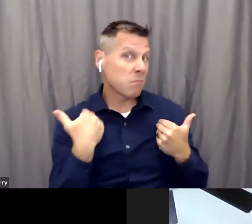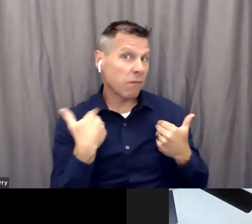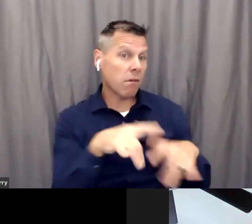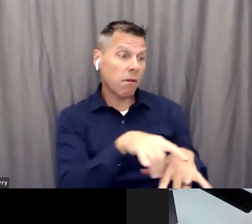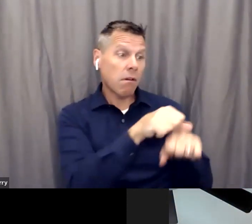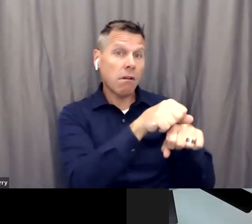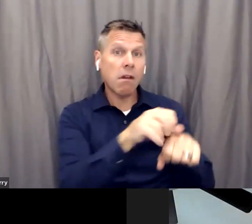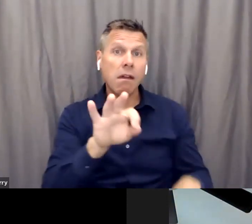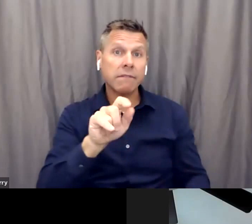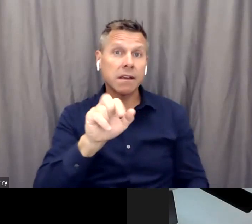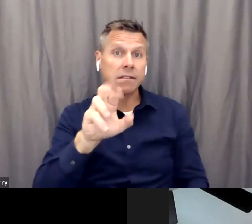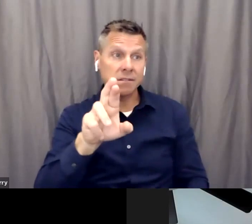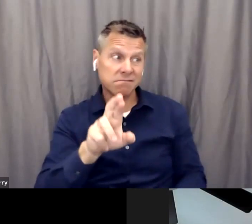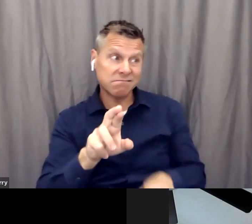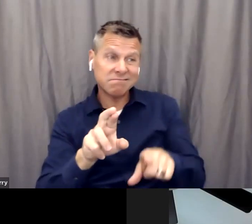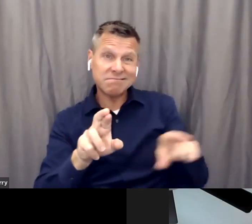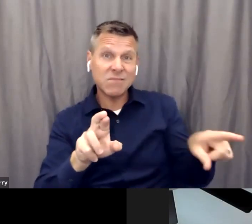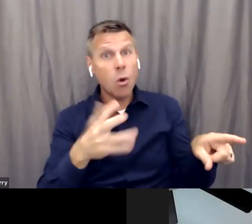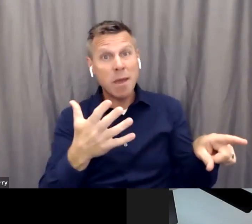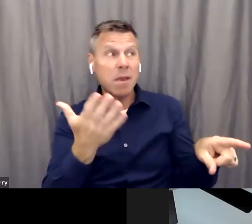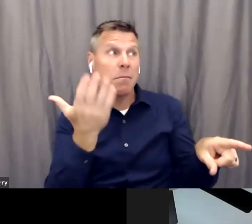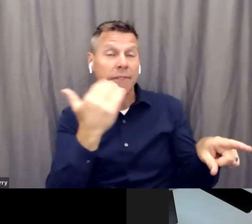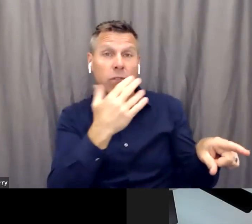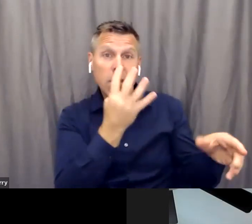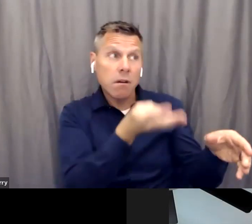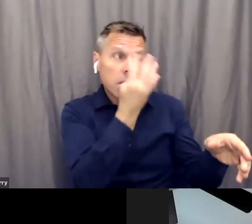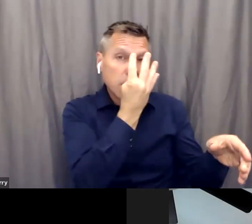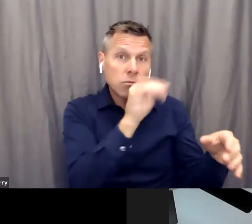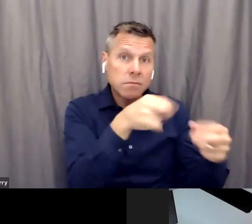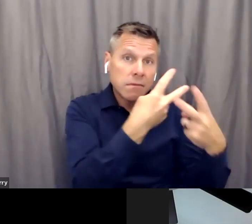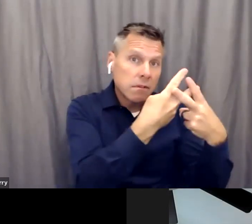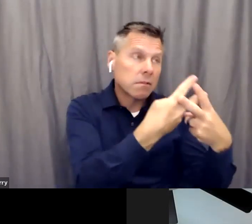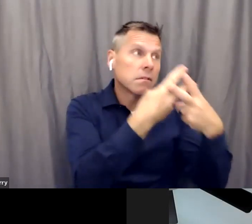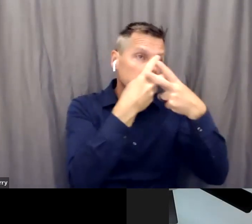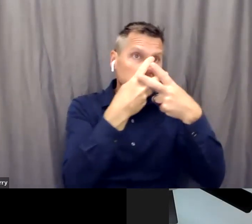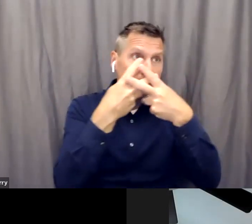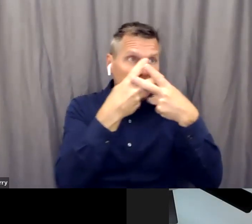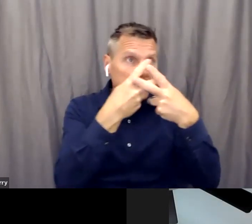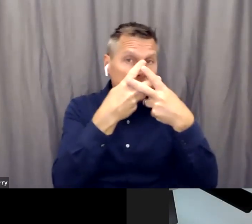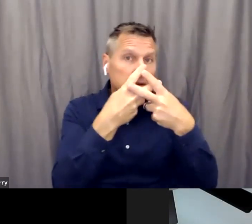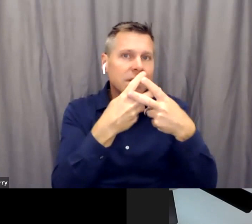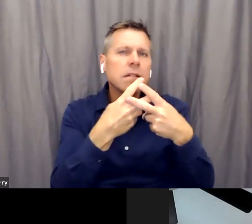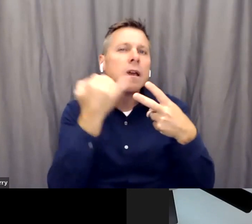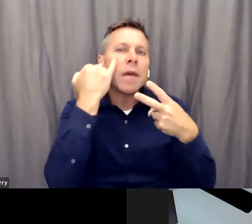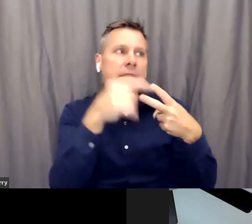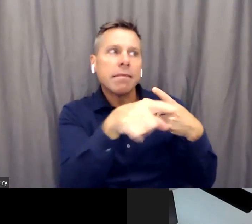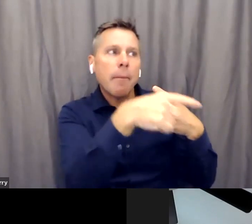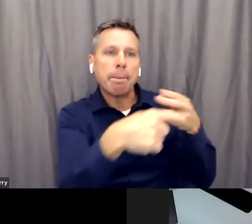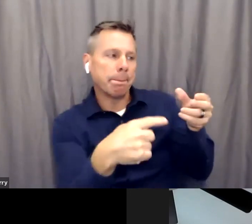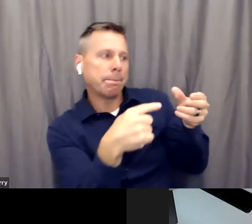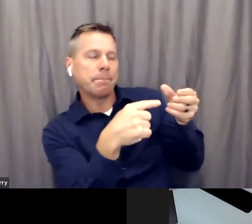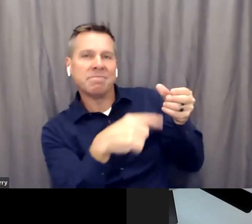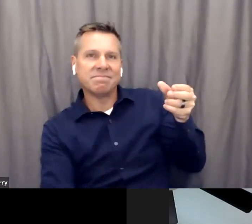were formerly incarcerated, right? I want you to imagine that this is them, because this is how they